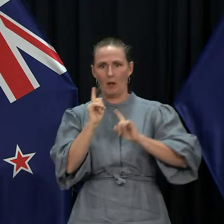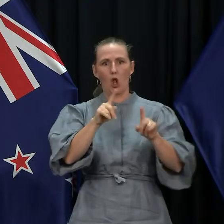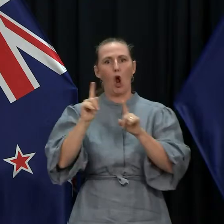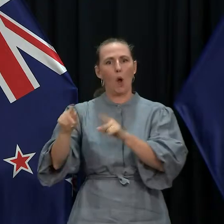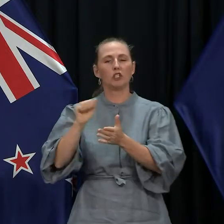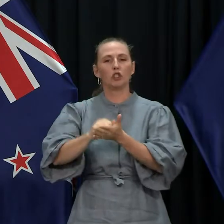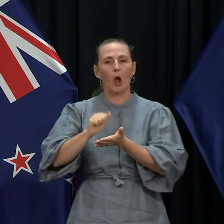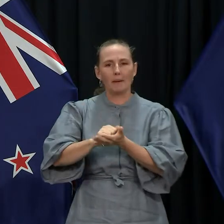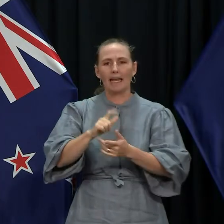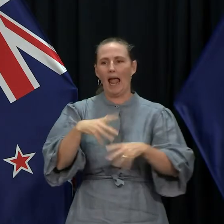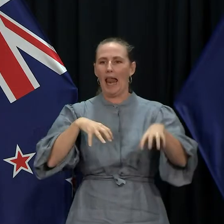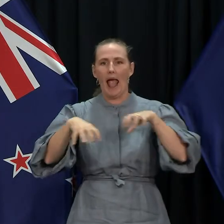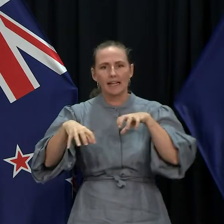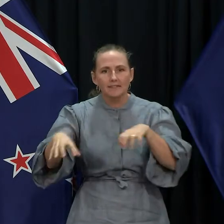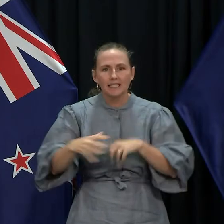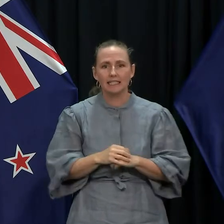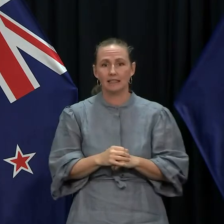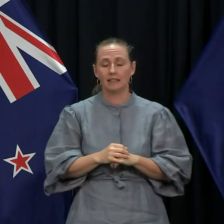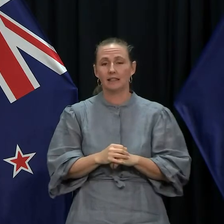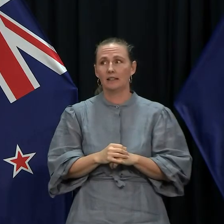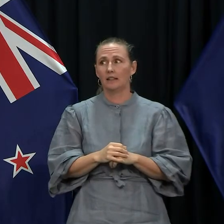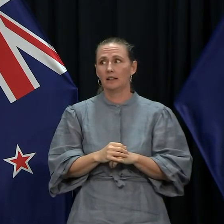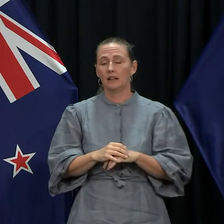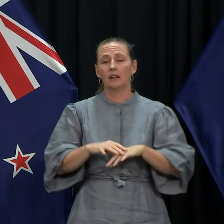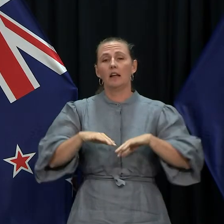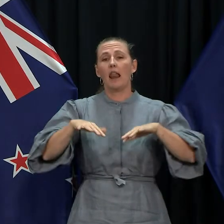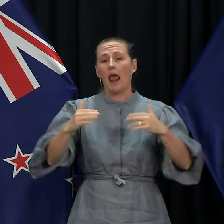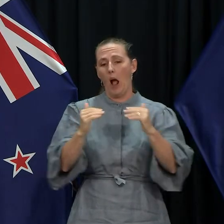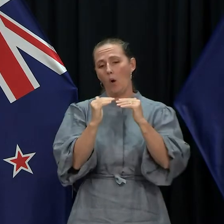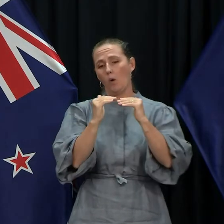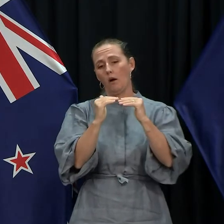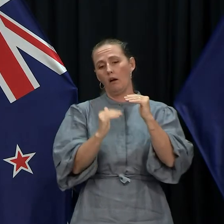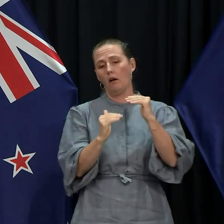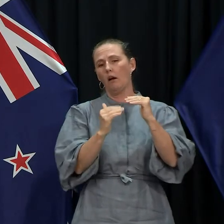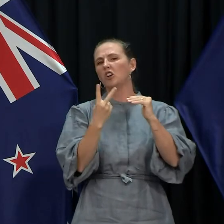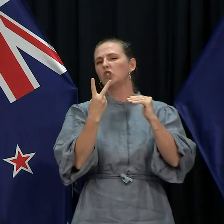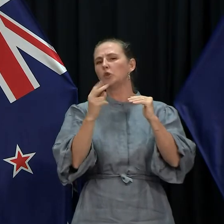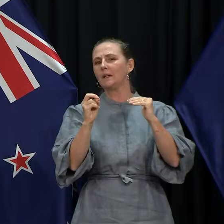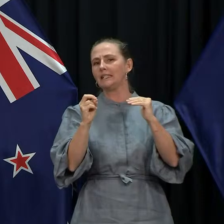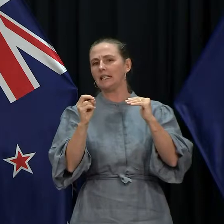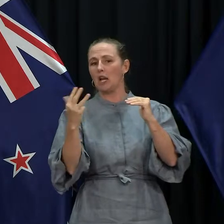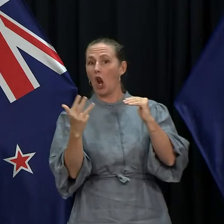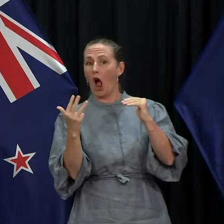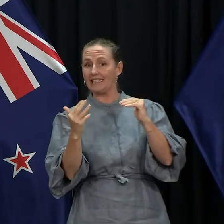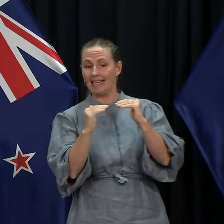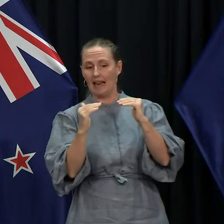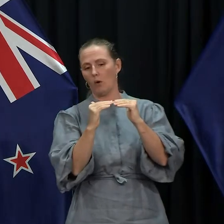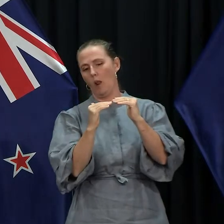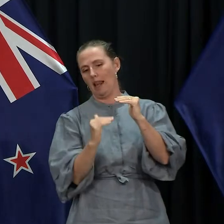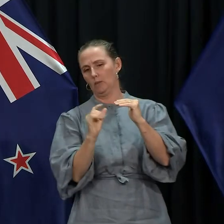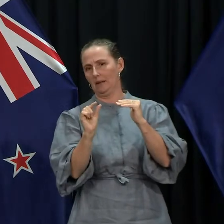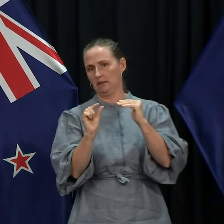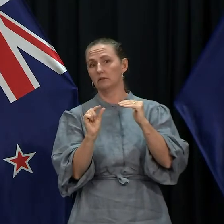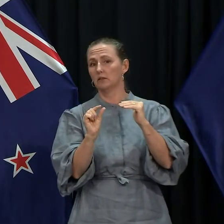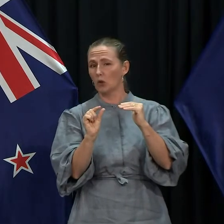about 9% below 2019 levels. So we are starting to see that change. So I'll start